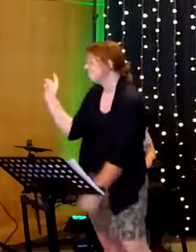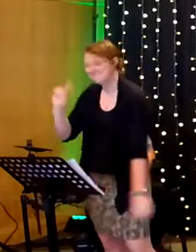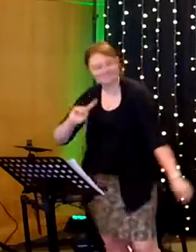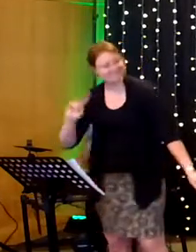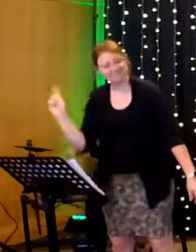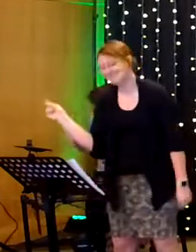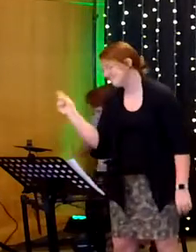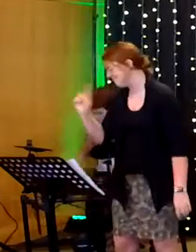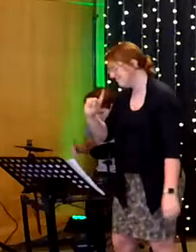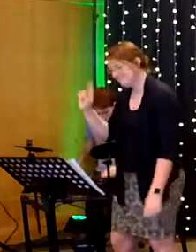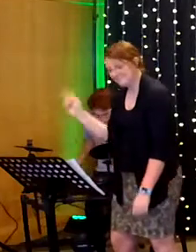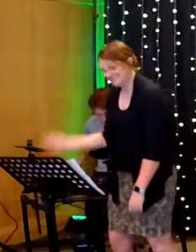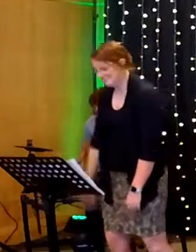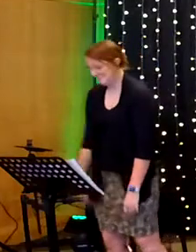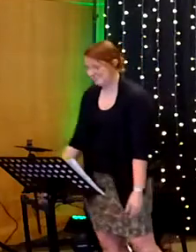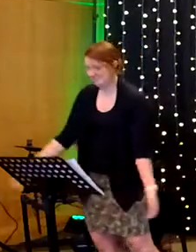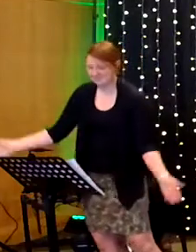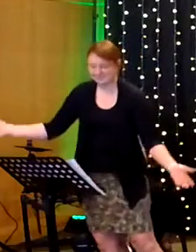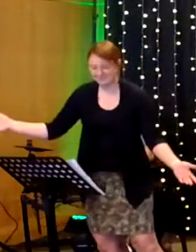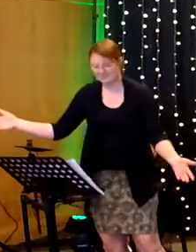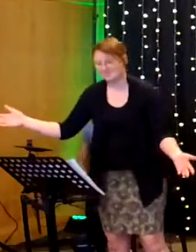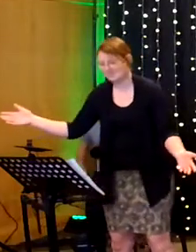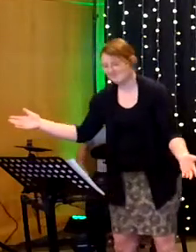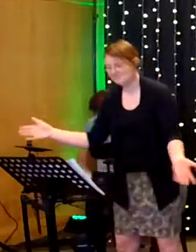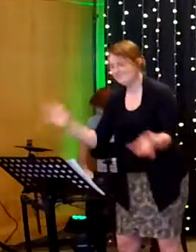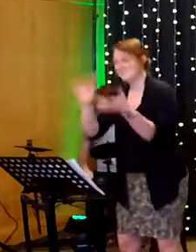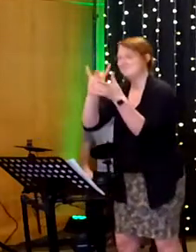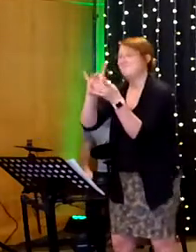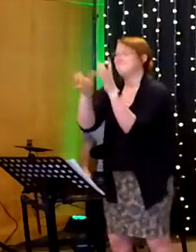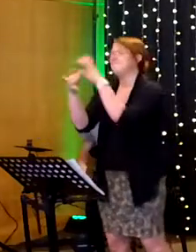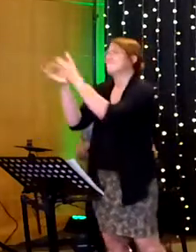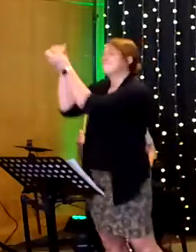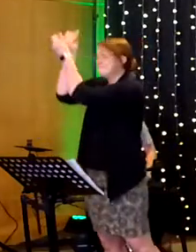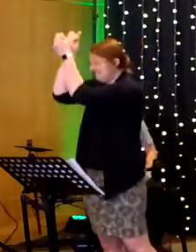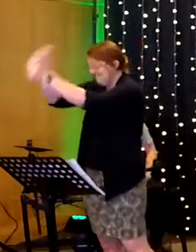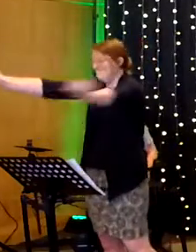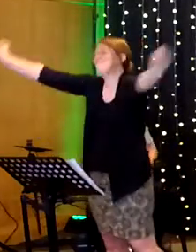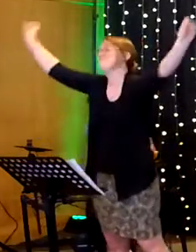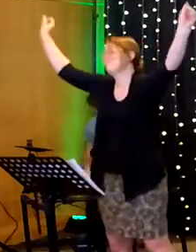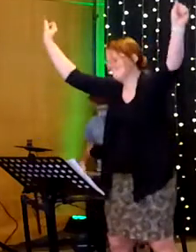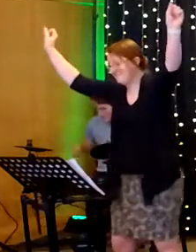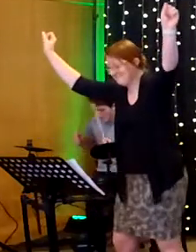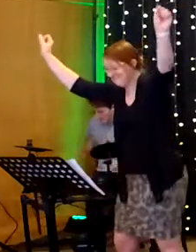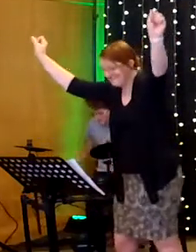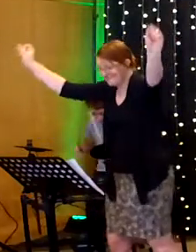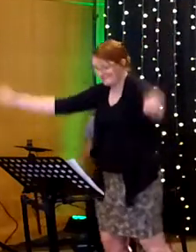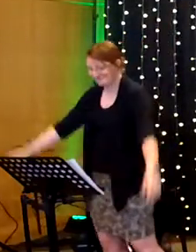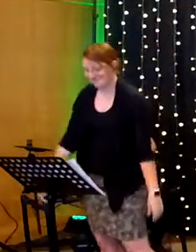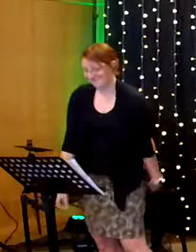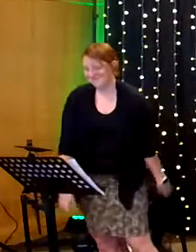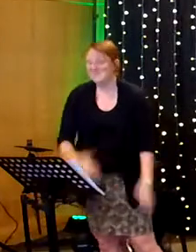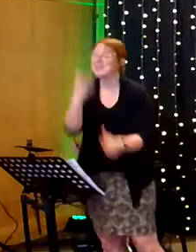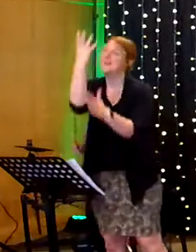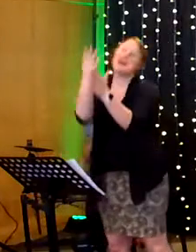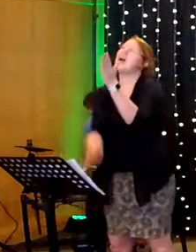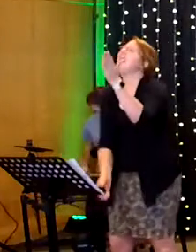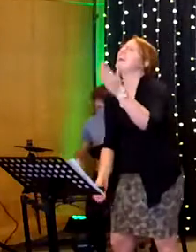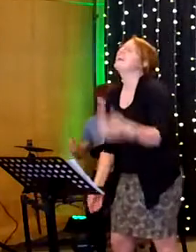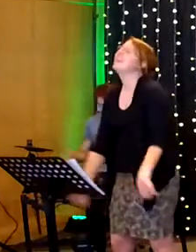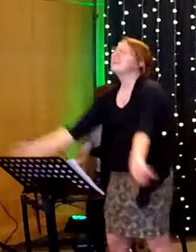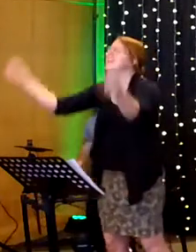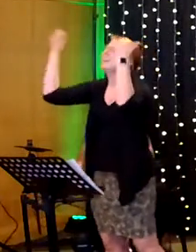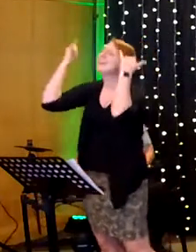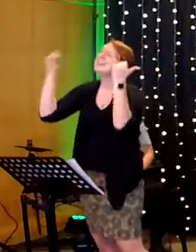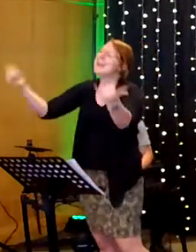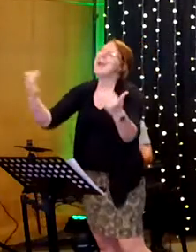To the way I was, so I'm gonna live like a chain is gone,